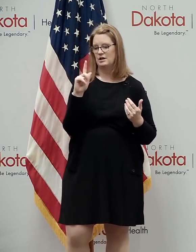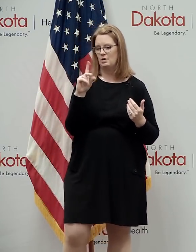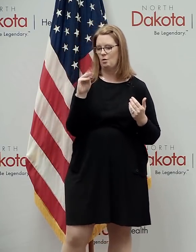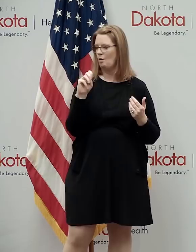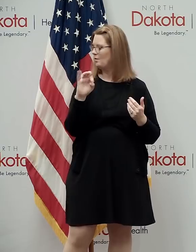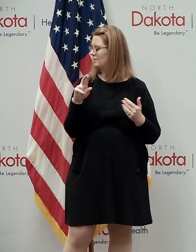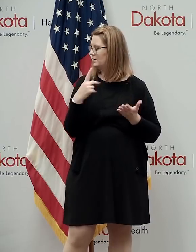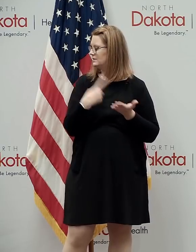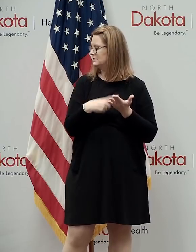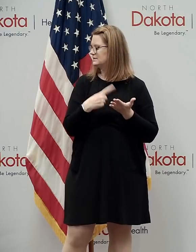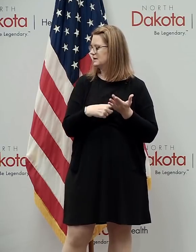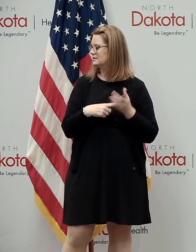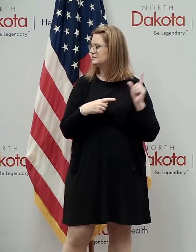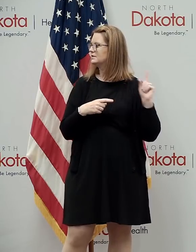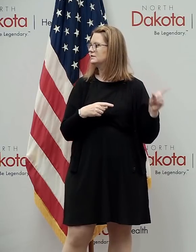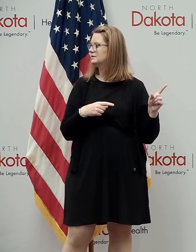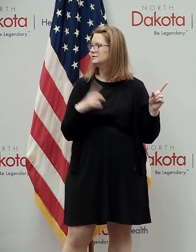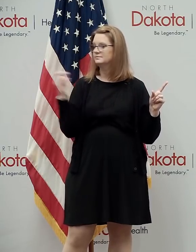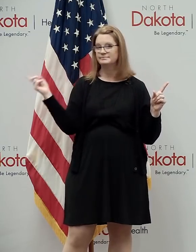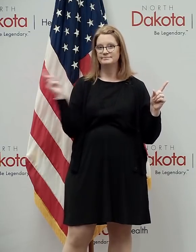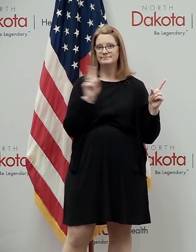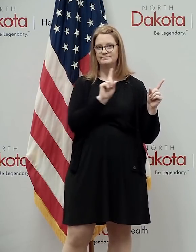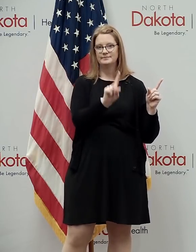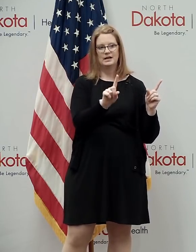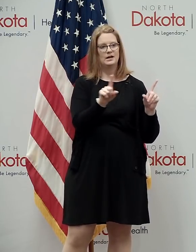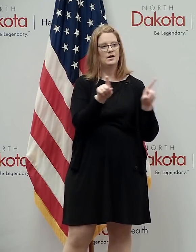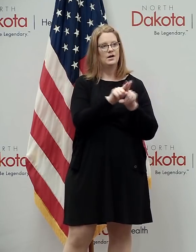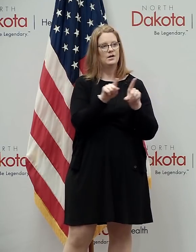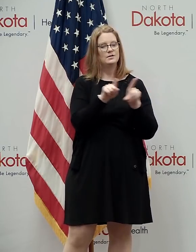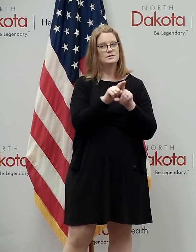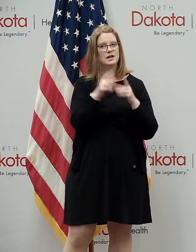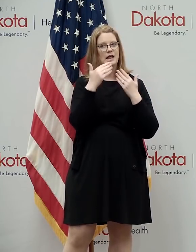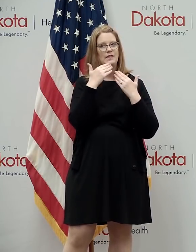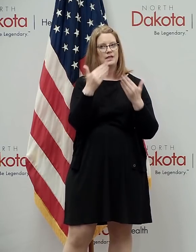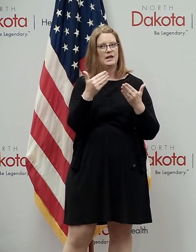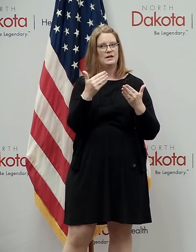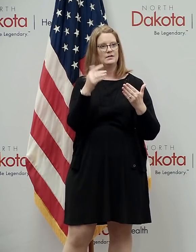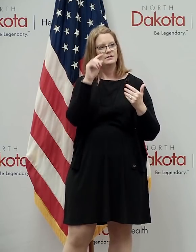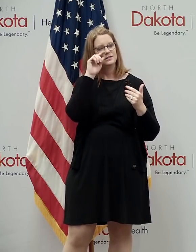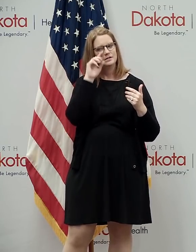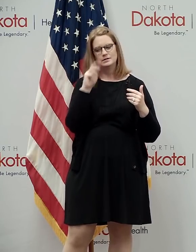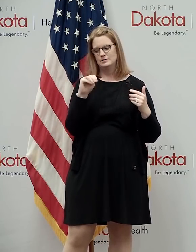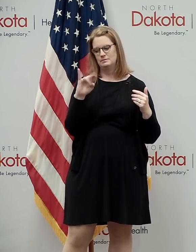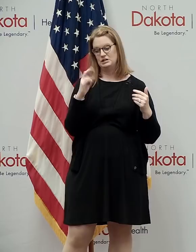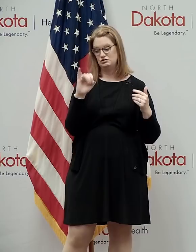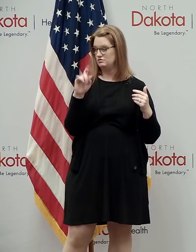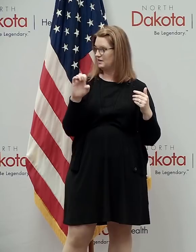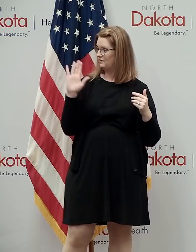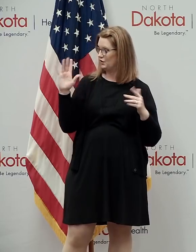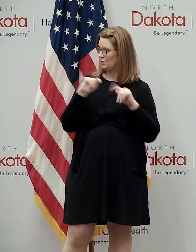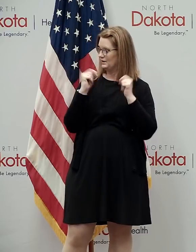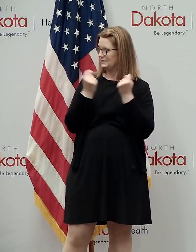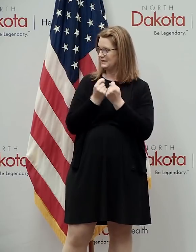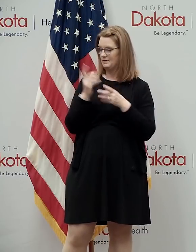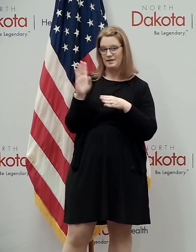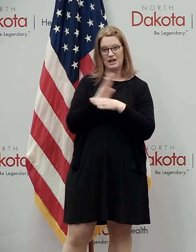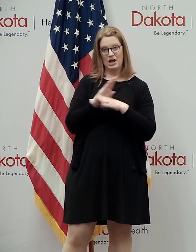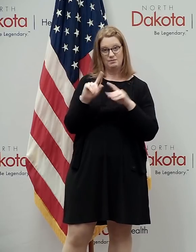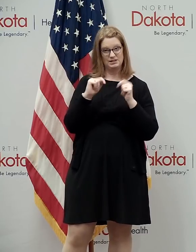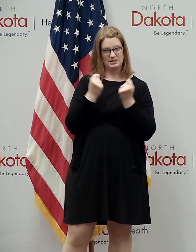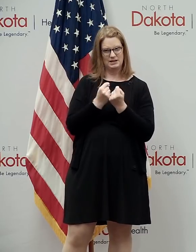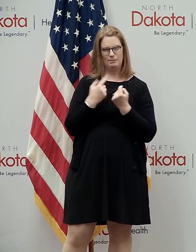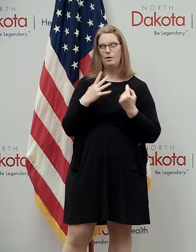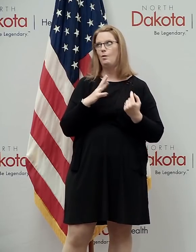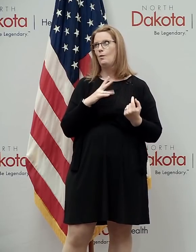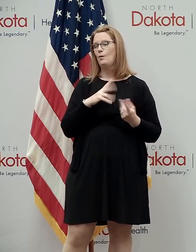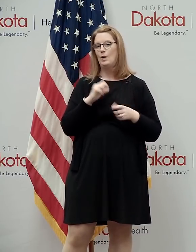here to talk about this. And as she comes up, I want to also thank and share gratitude for Michelle, for her team and the Commerce team who've been working